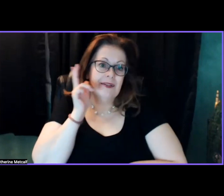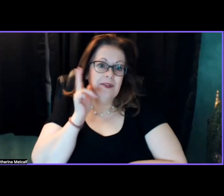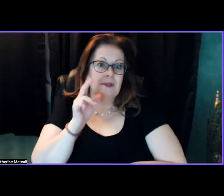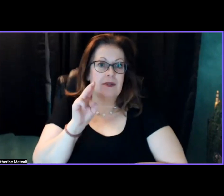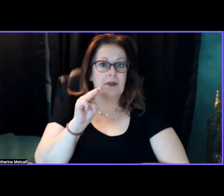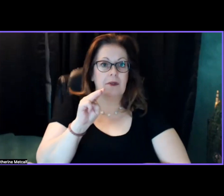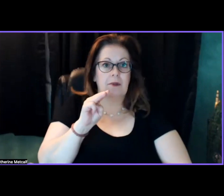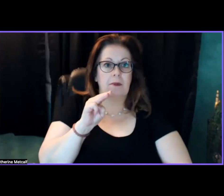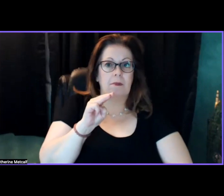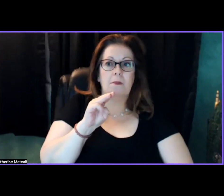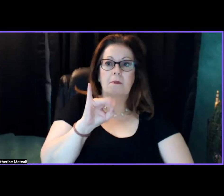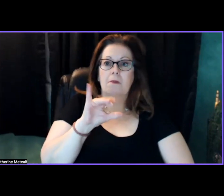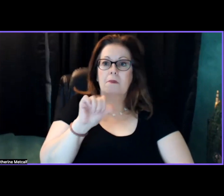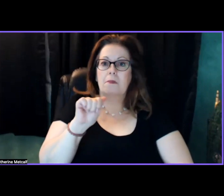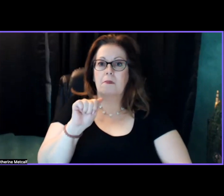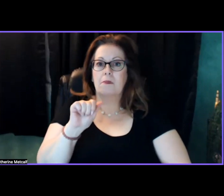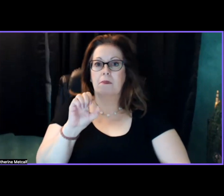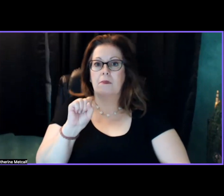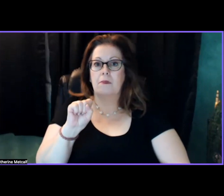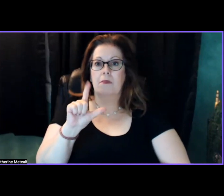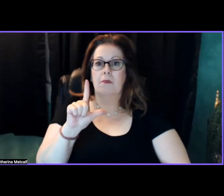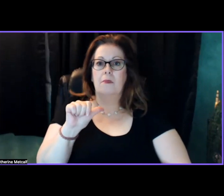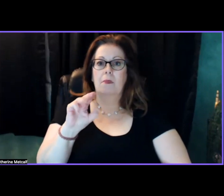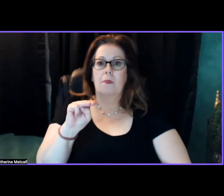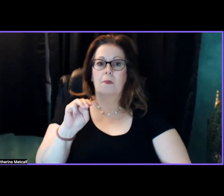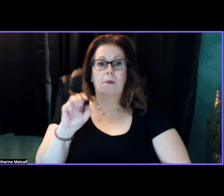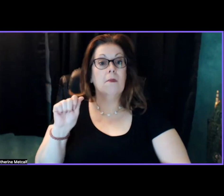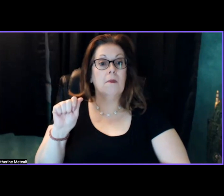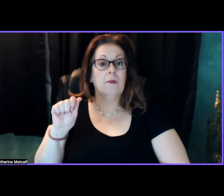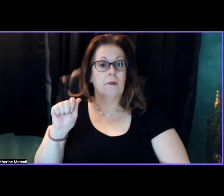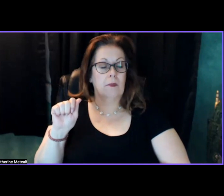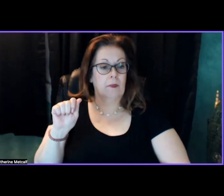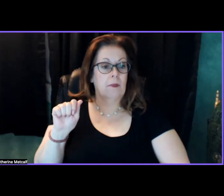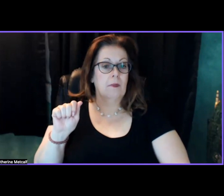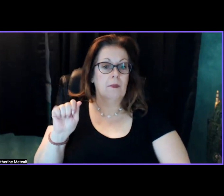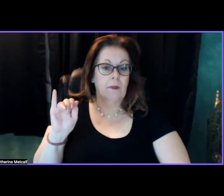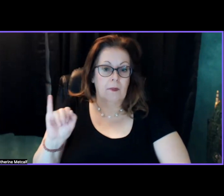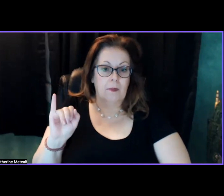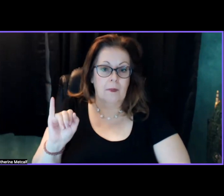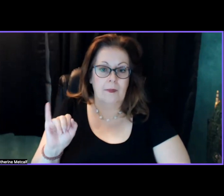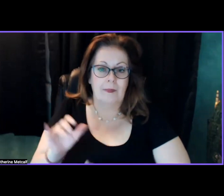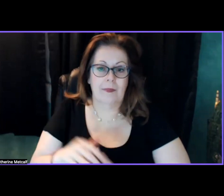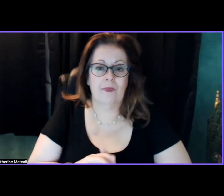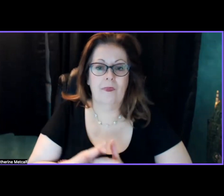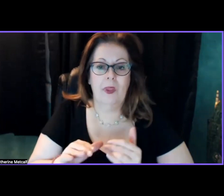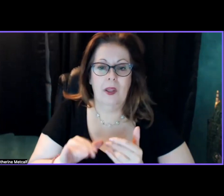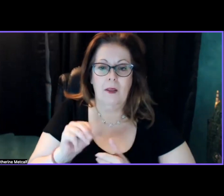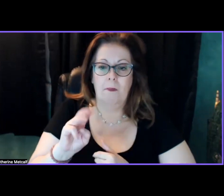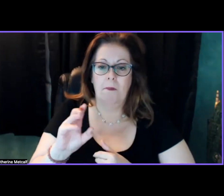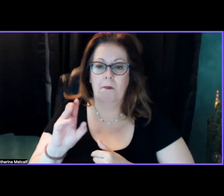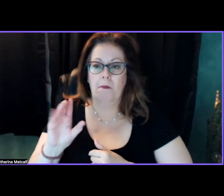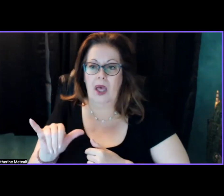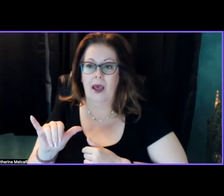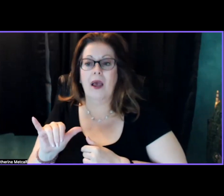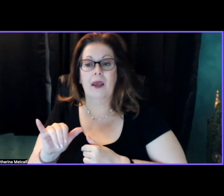Salameh. So Maya Salameh is the author of How to Make an Algorithm in the Microwave from the University of Arkansas Press